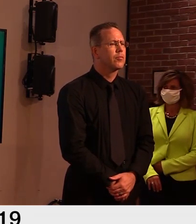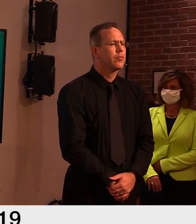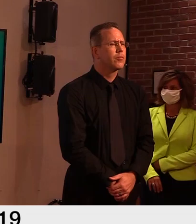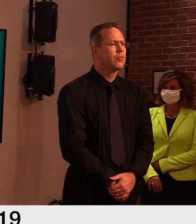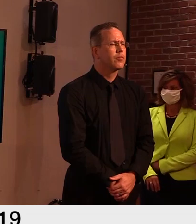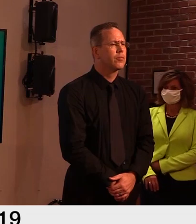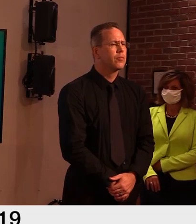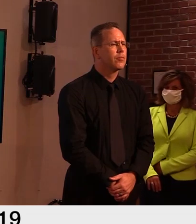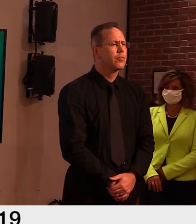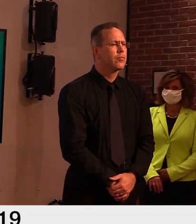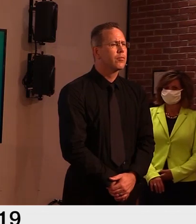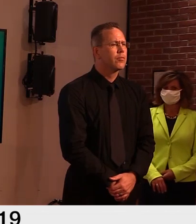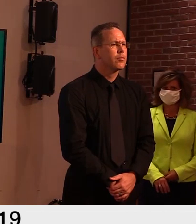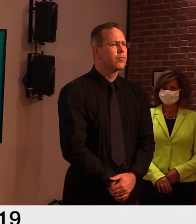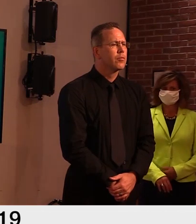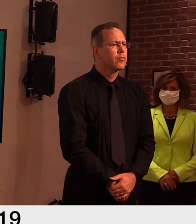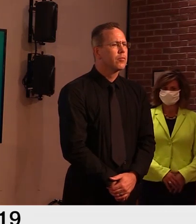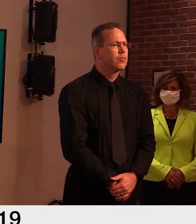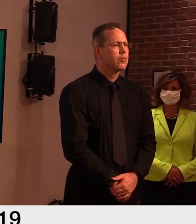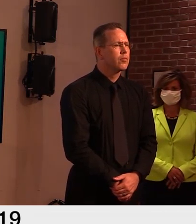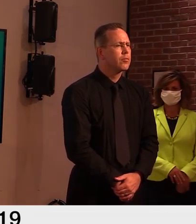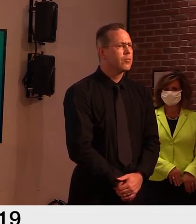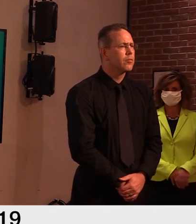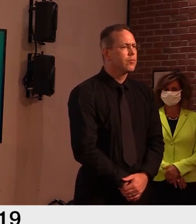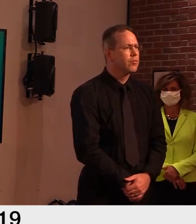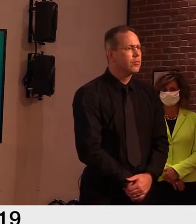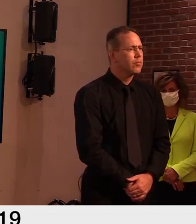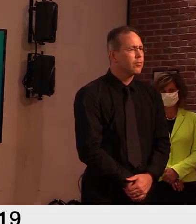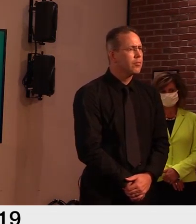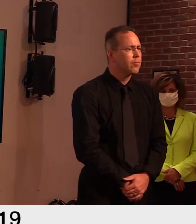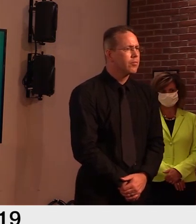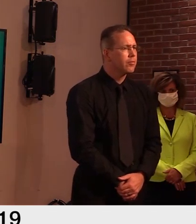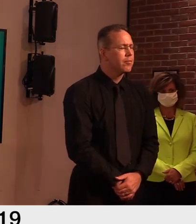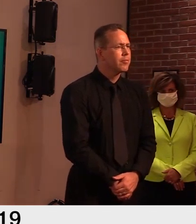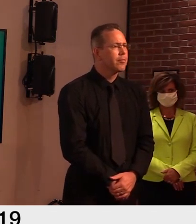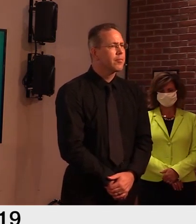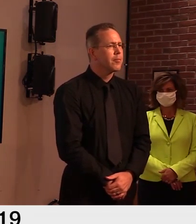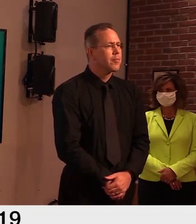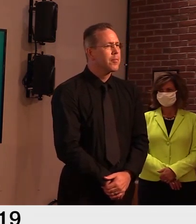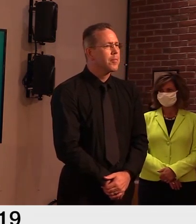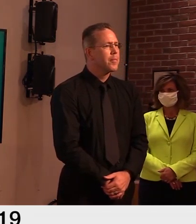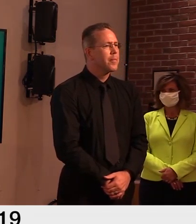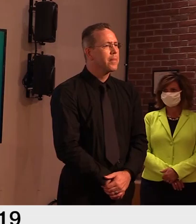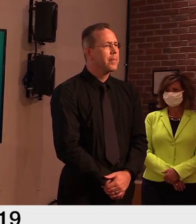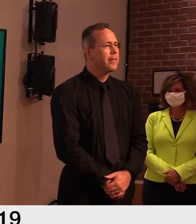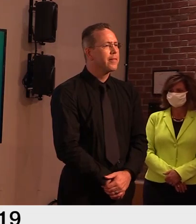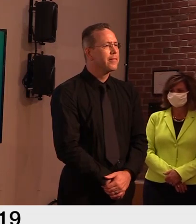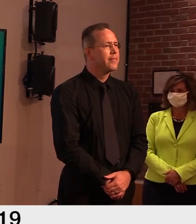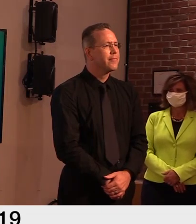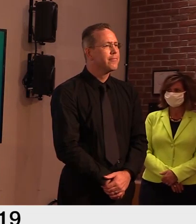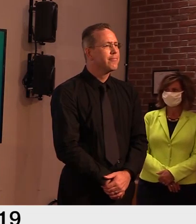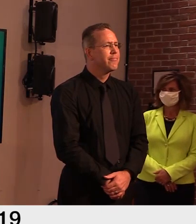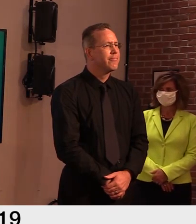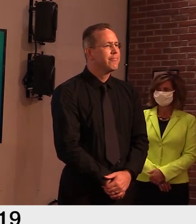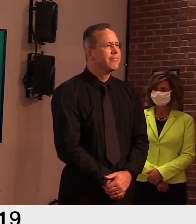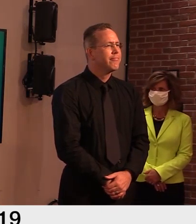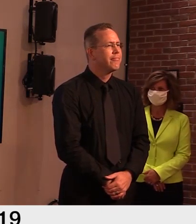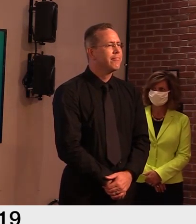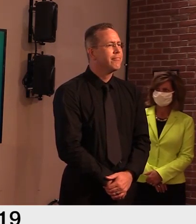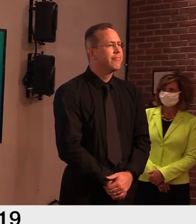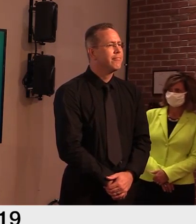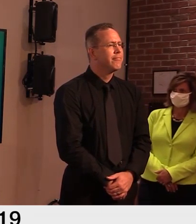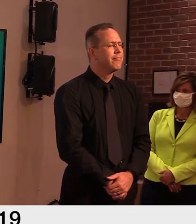Thanks. I've got one for Commissioner Sherling and one for the governor, if I may. Commissioner